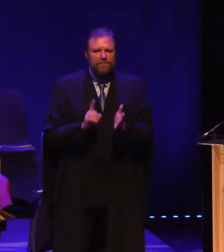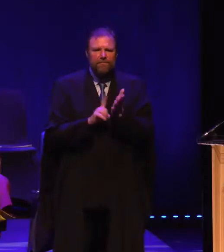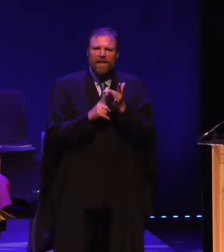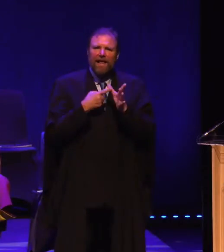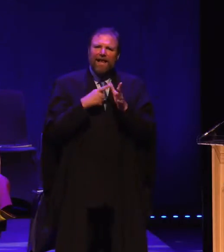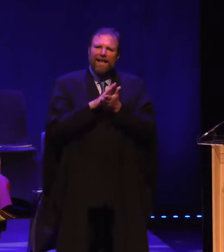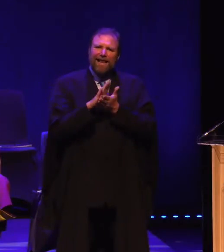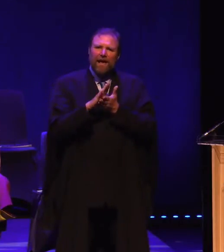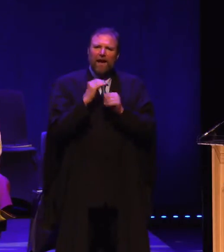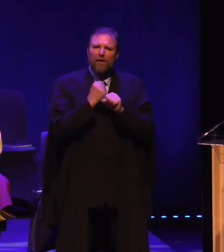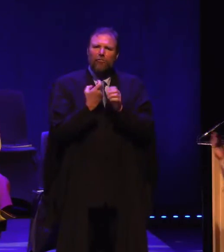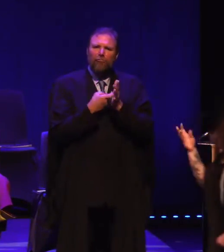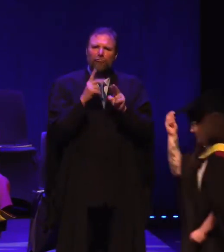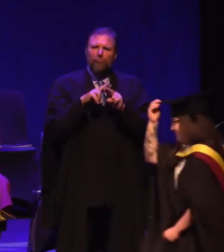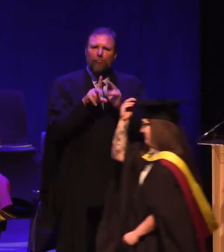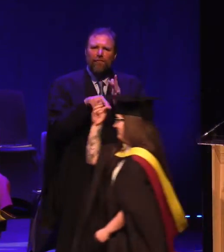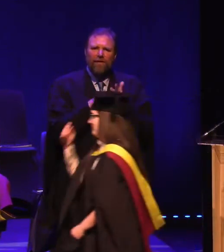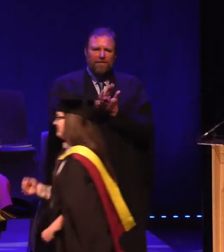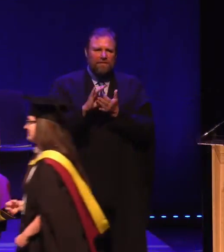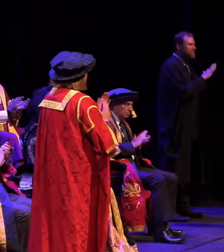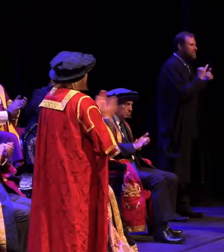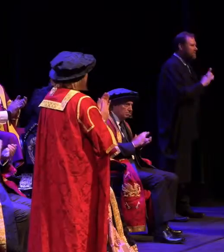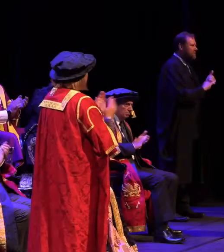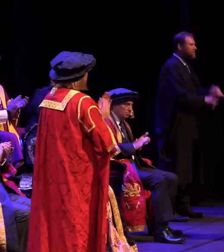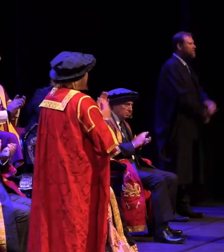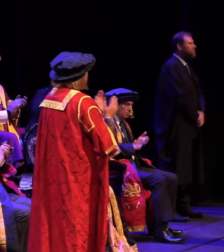Leah Griffiths.